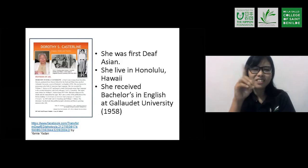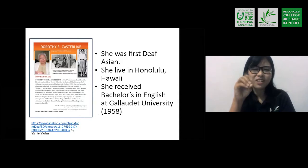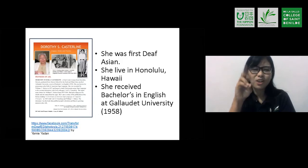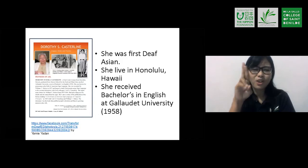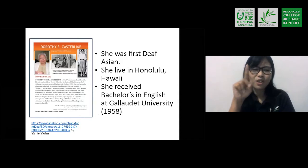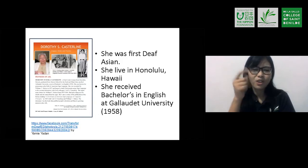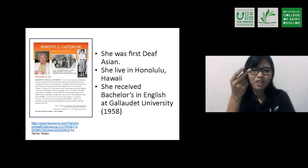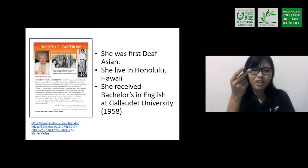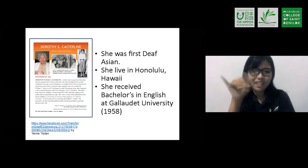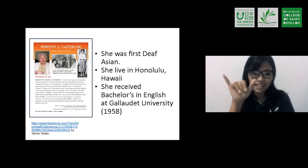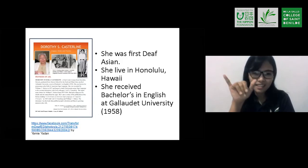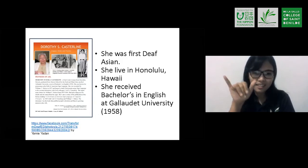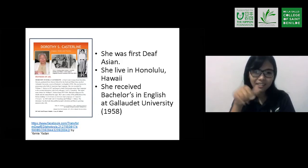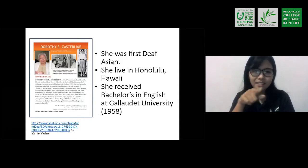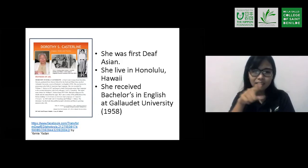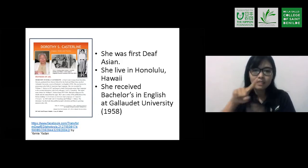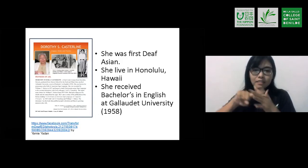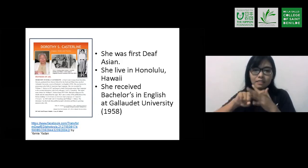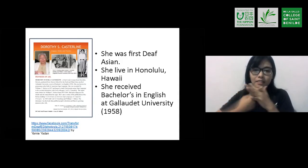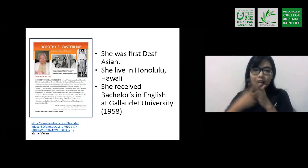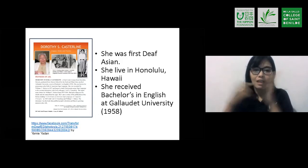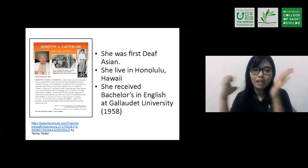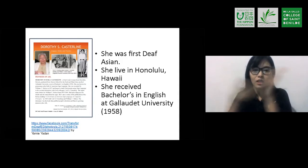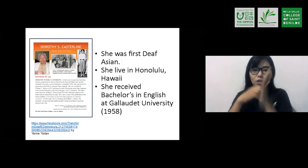So we found out about Dorothy